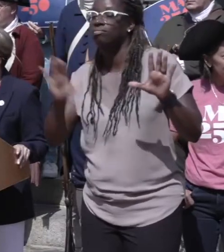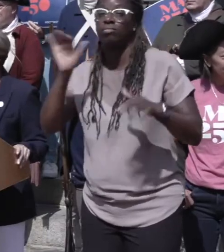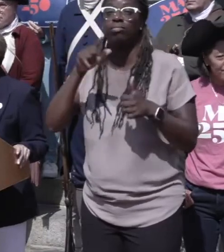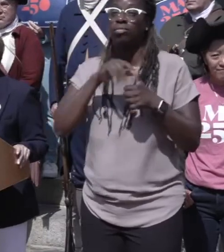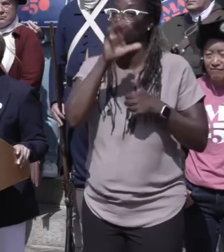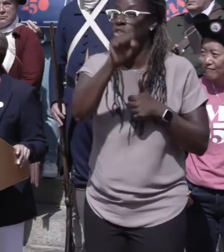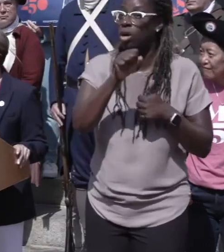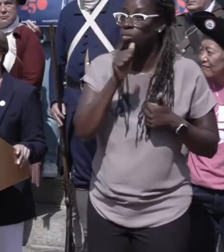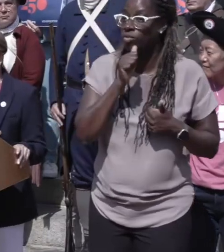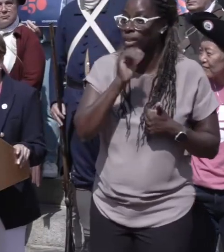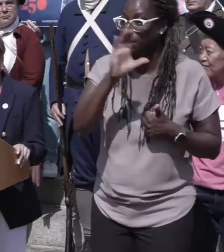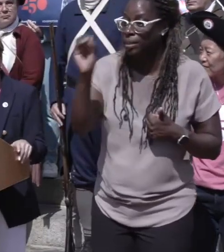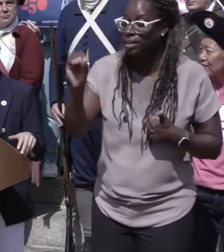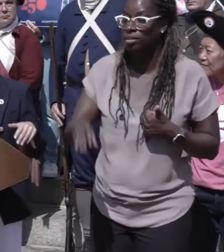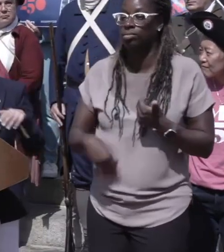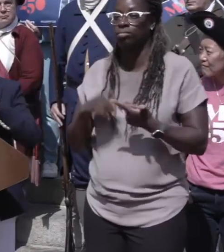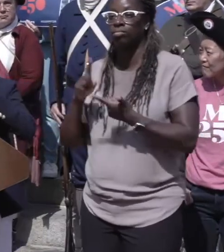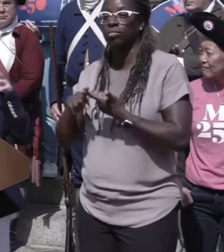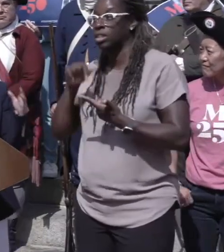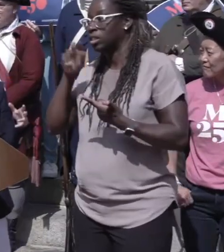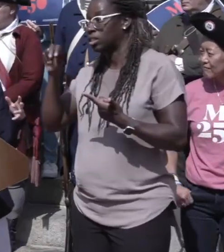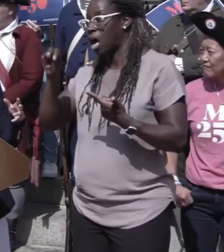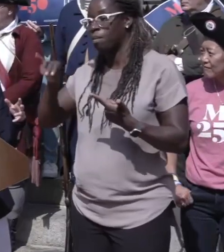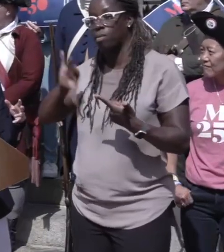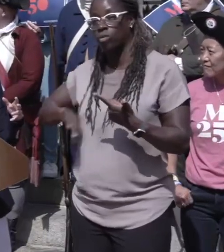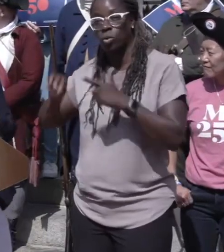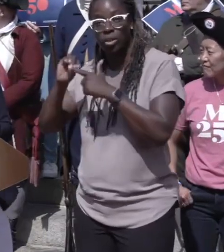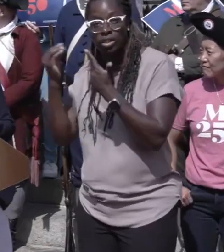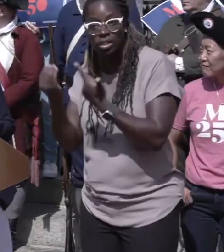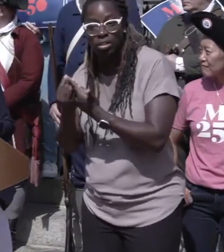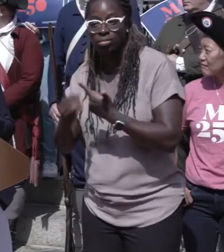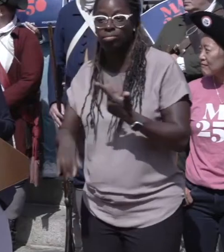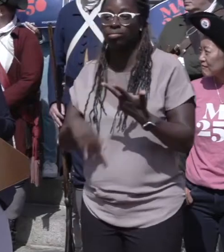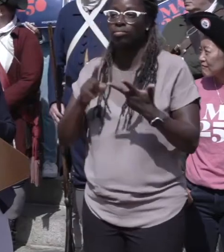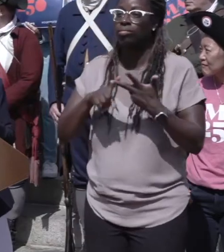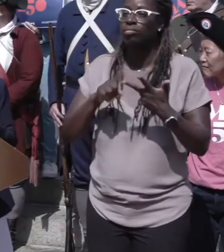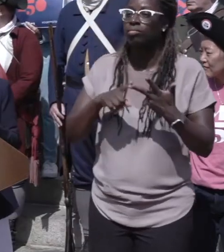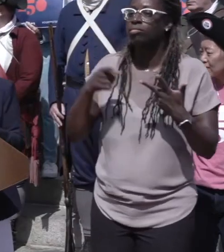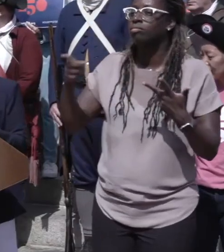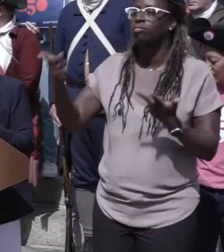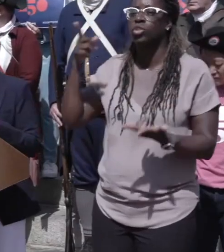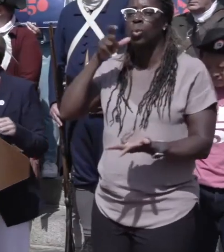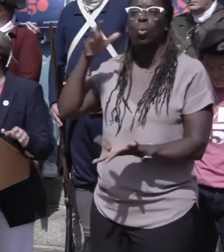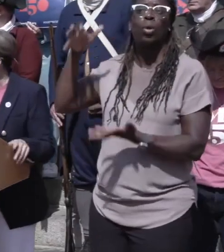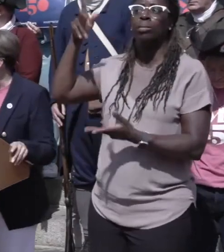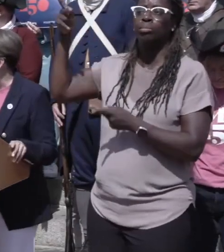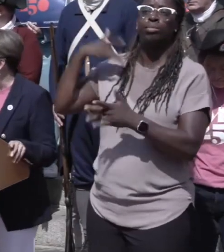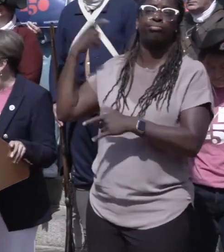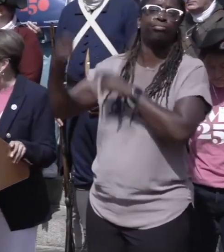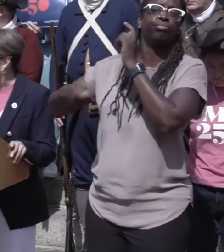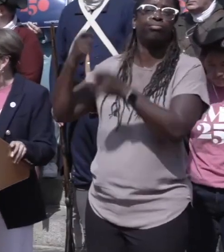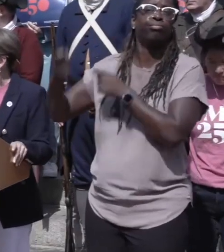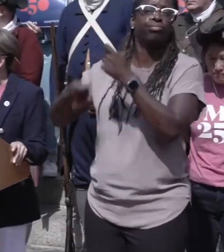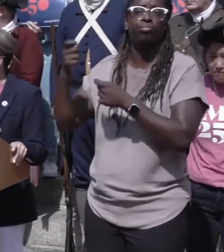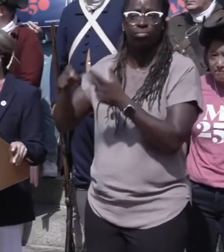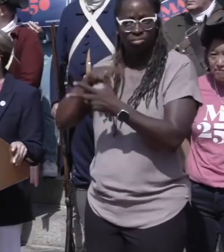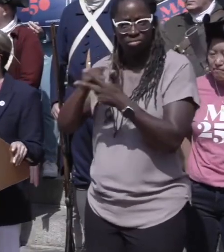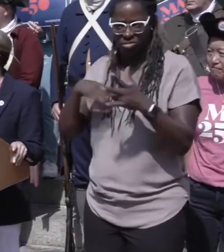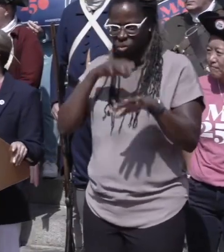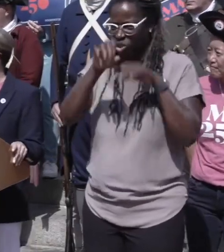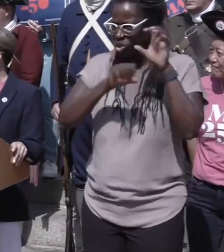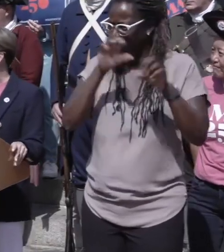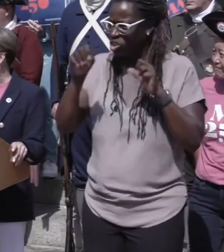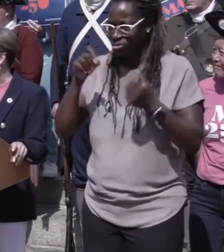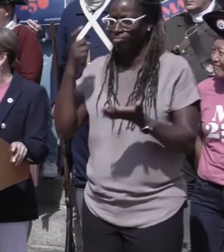from nonprofits, from philanthropic givers who know the importance of this moment. And so